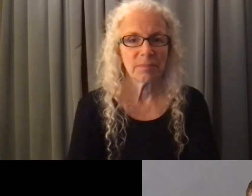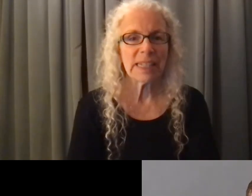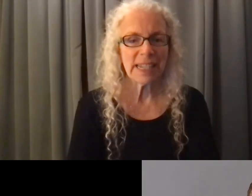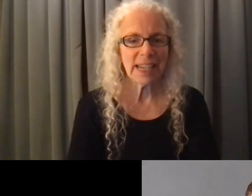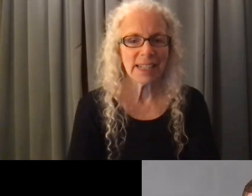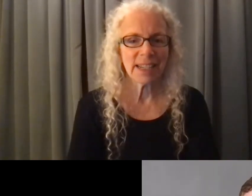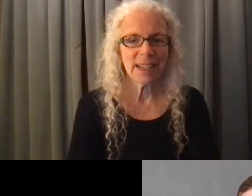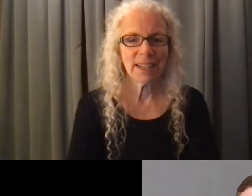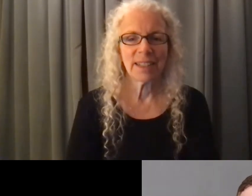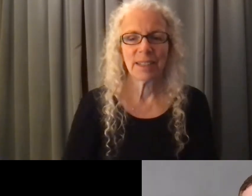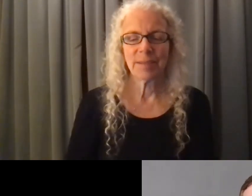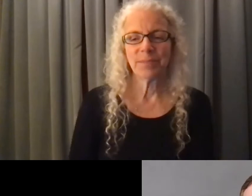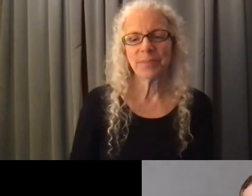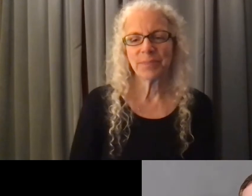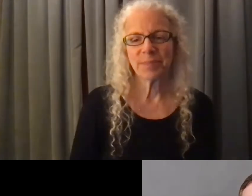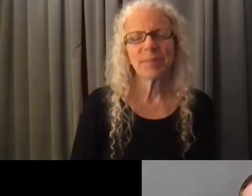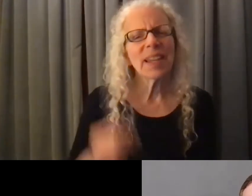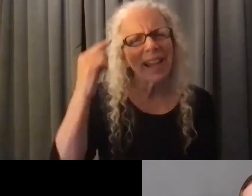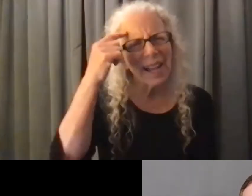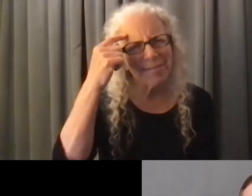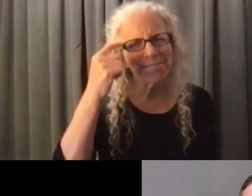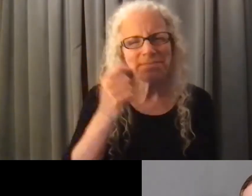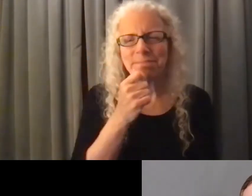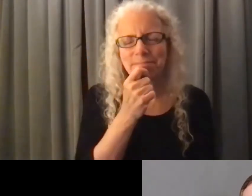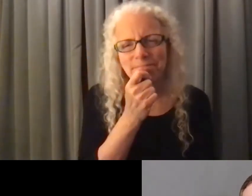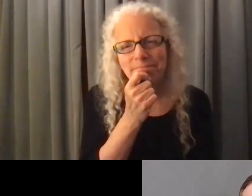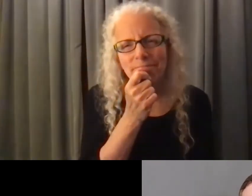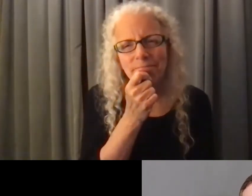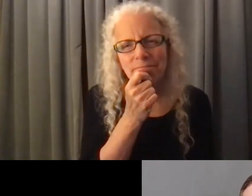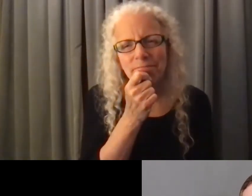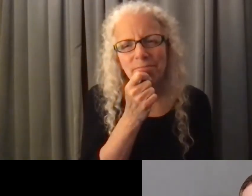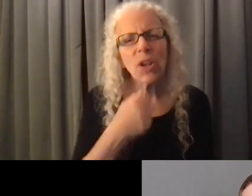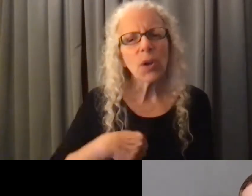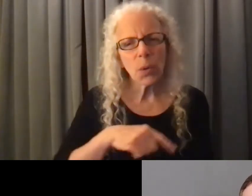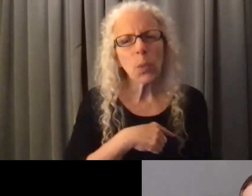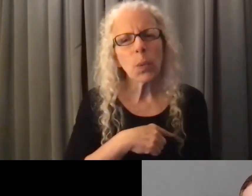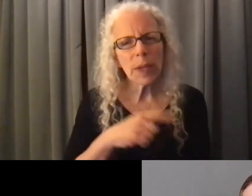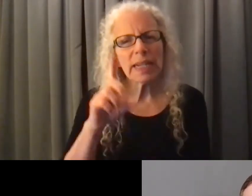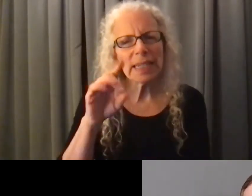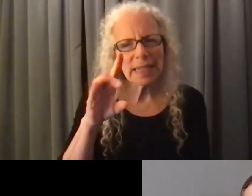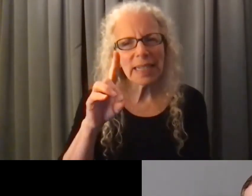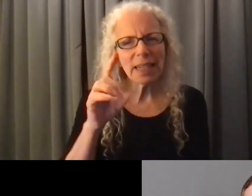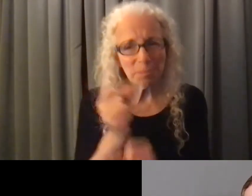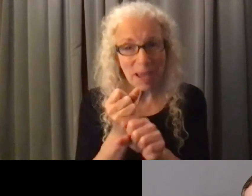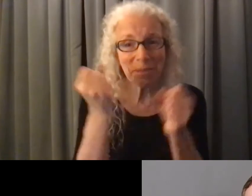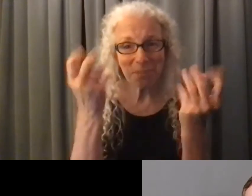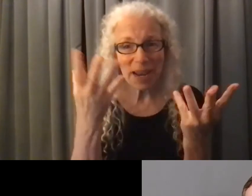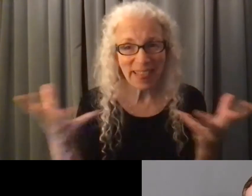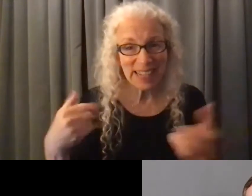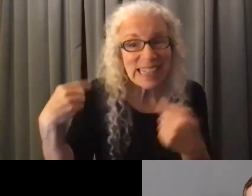Betsy, yes. I think we created lots of things in the last year. We had more meetings than